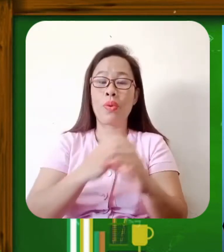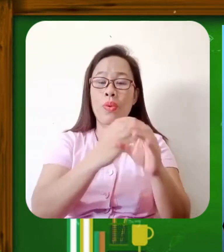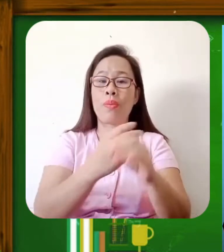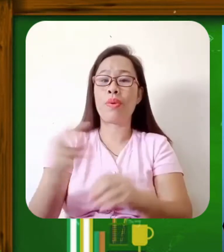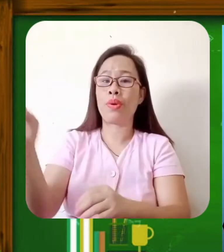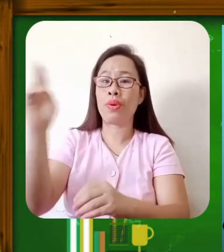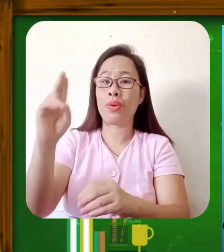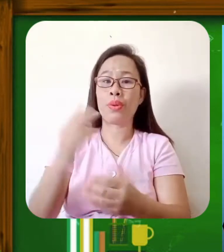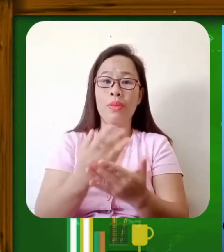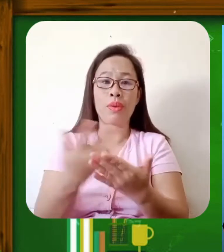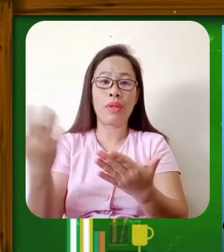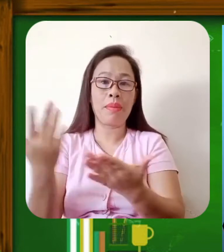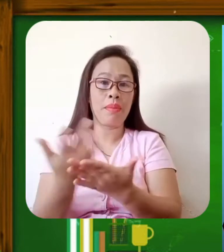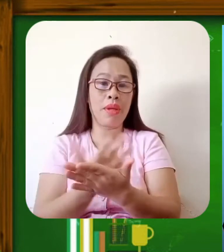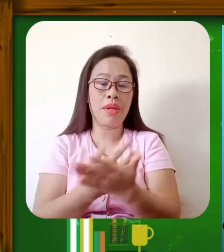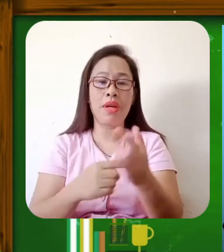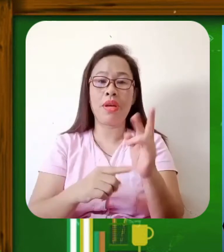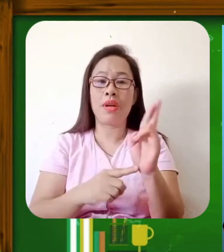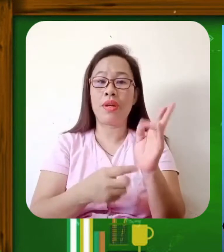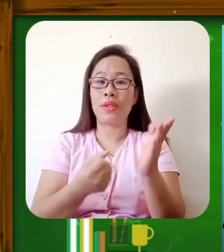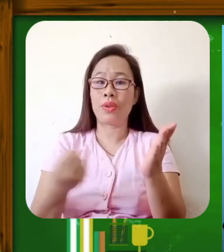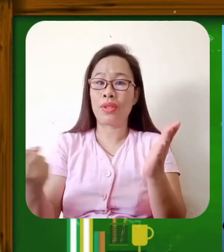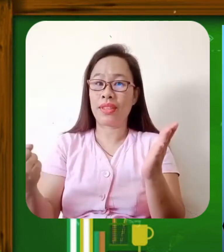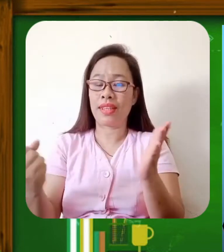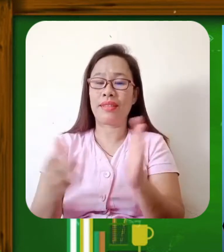multimedia resources.